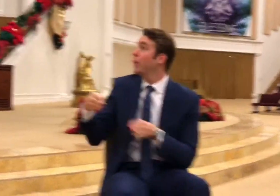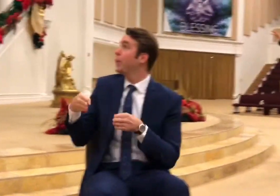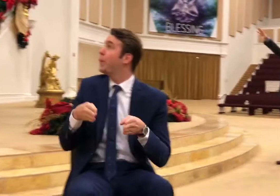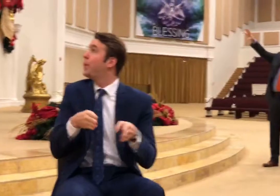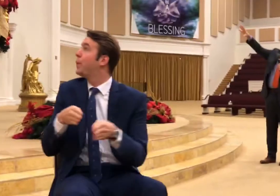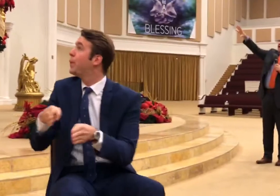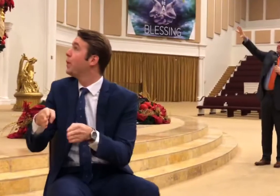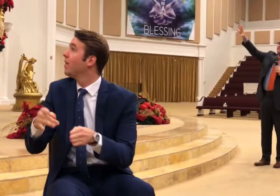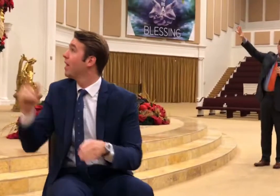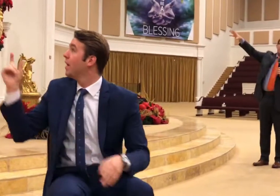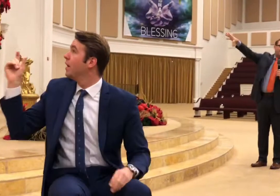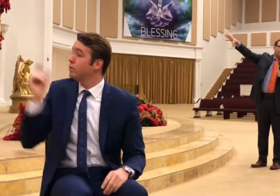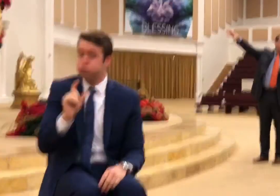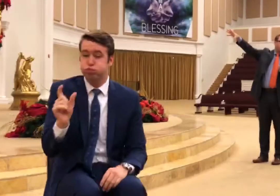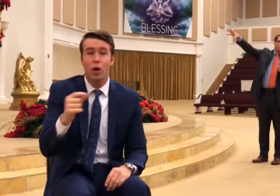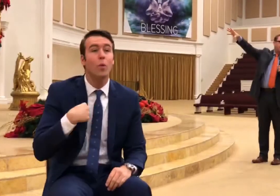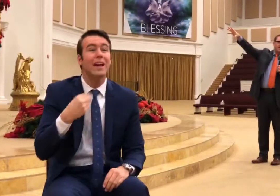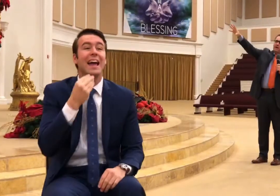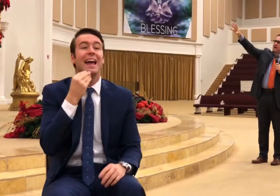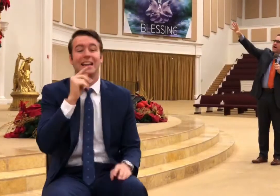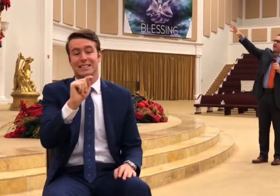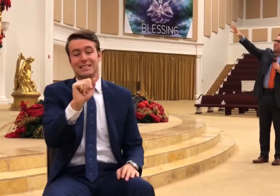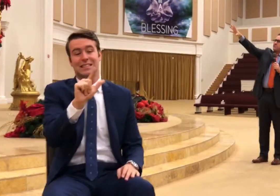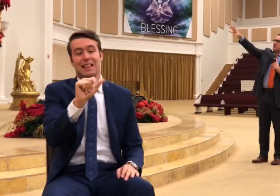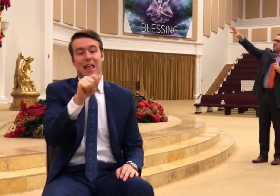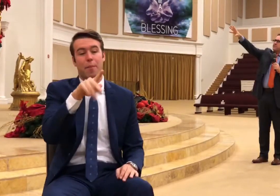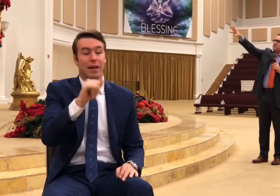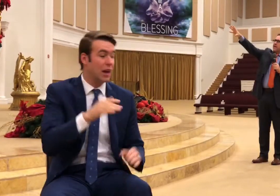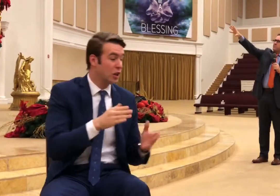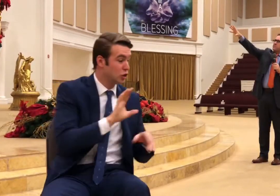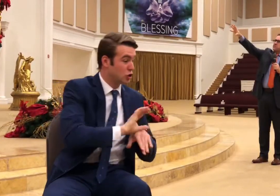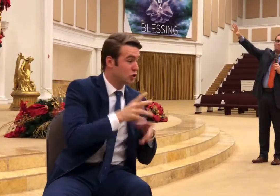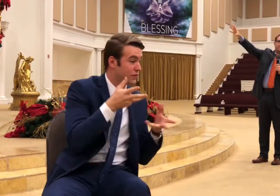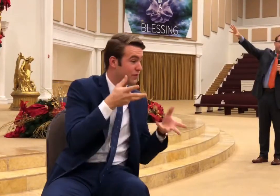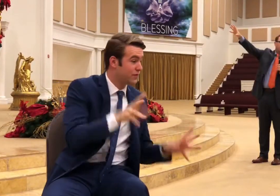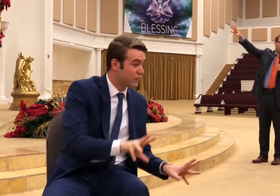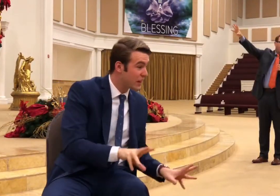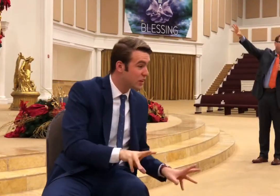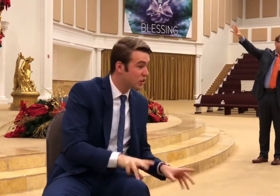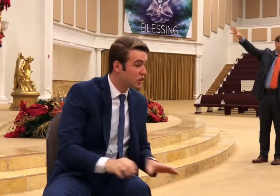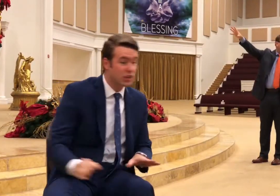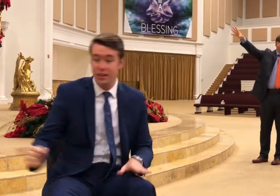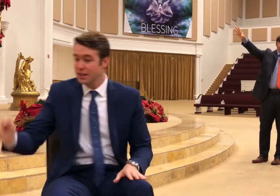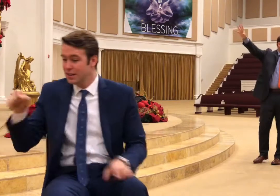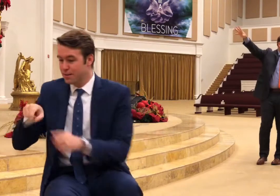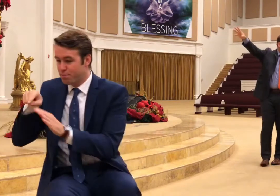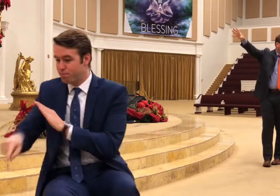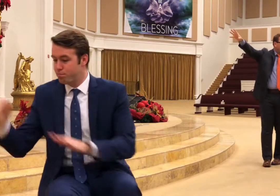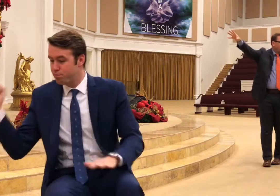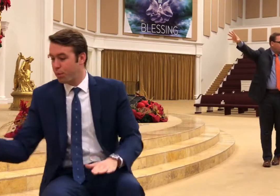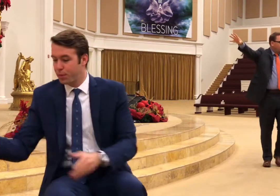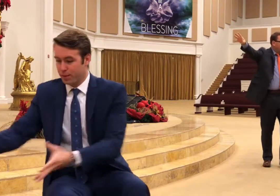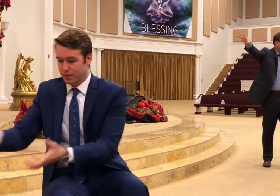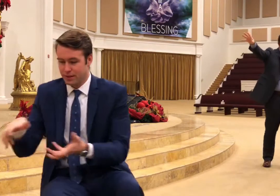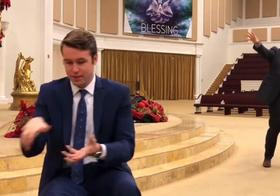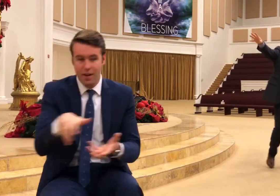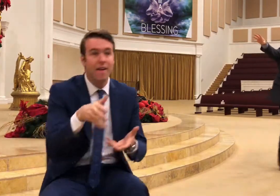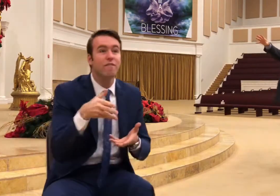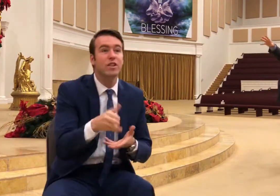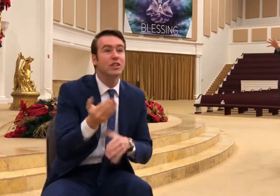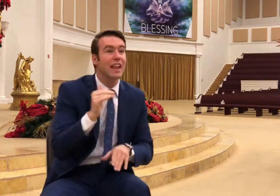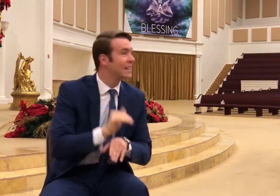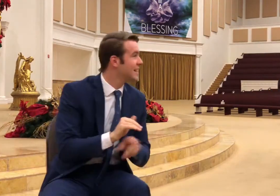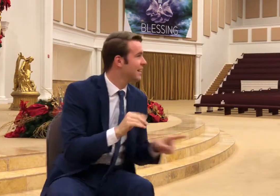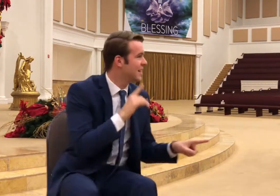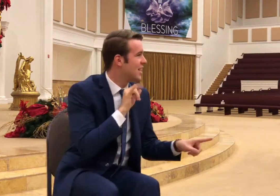below, and we ate tilapia after service that was speared out of that river the night before. John Mark,